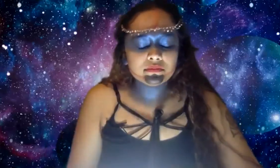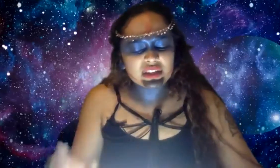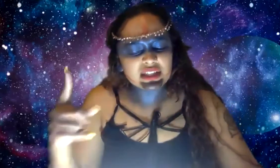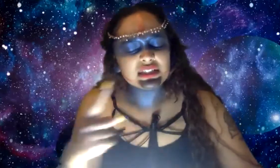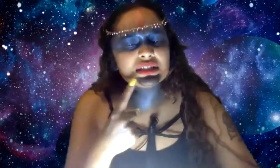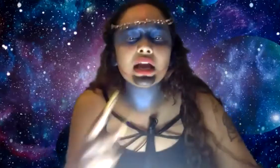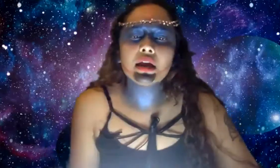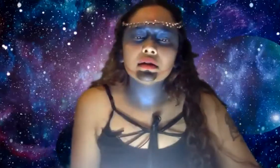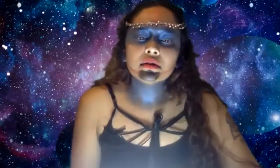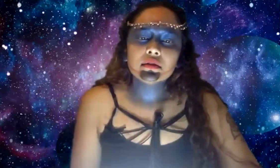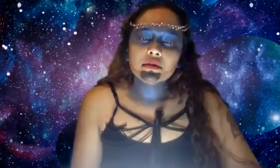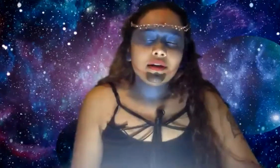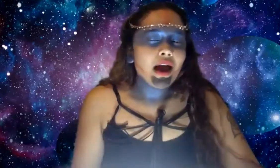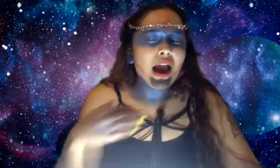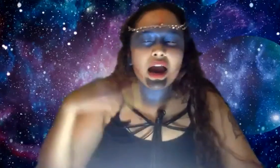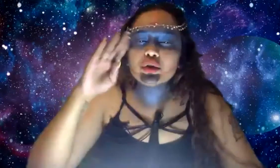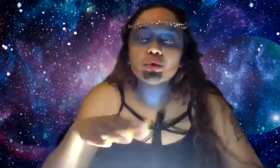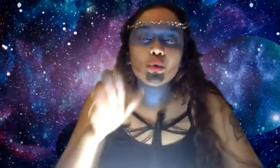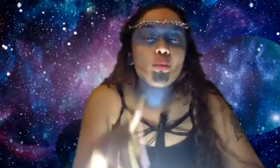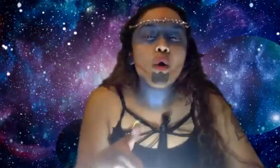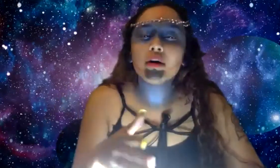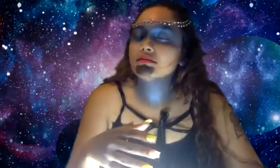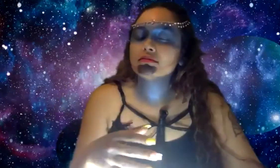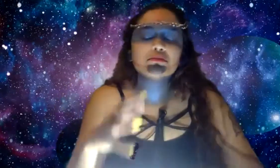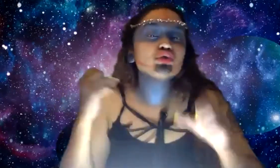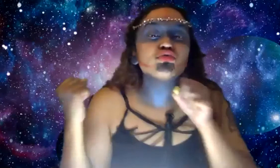And I asked, why did you make me to become deaf? And the figure answered,